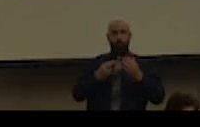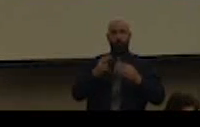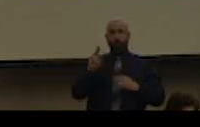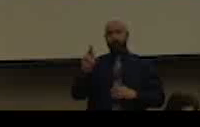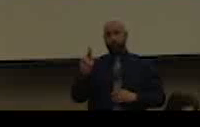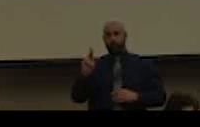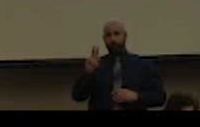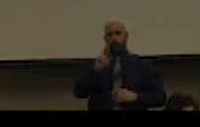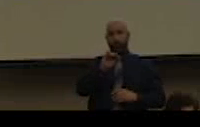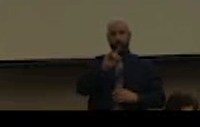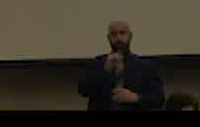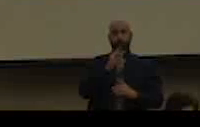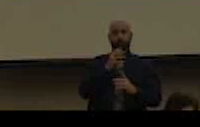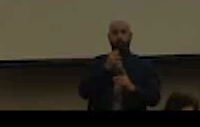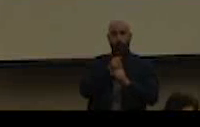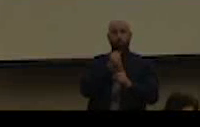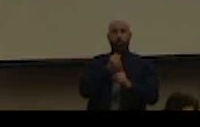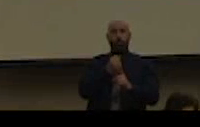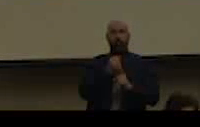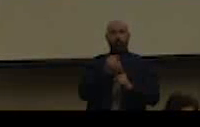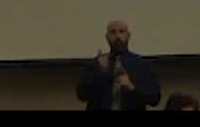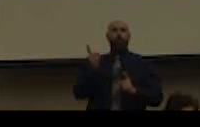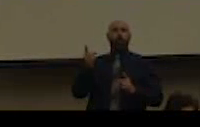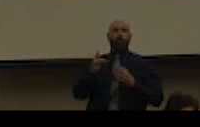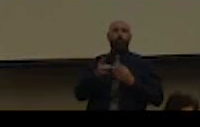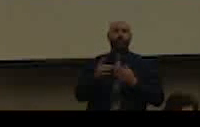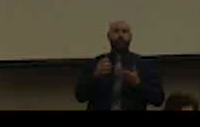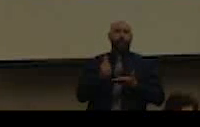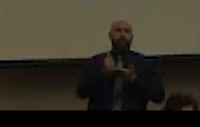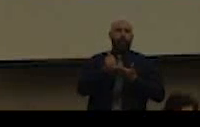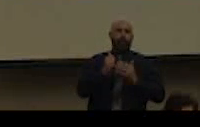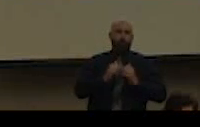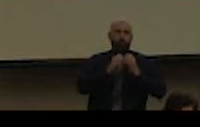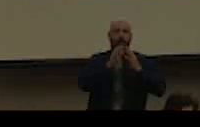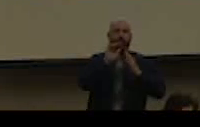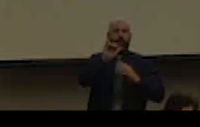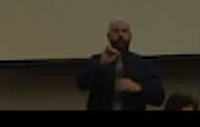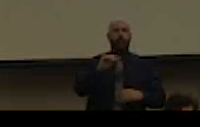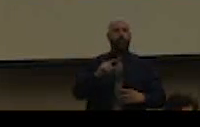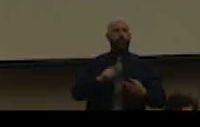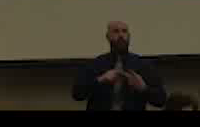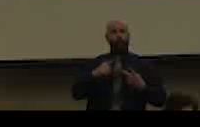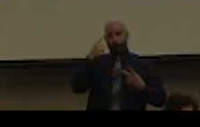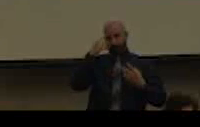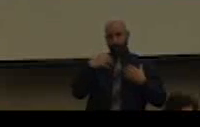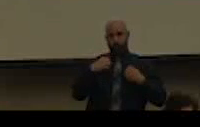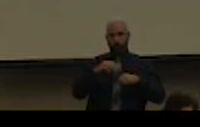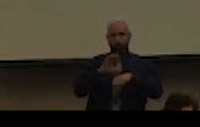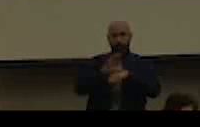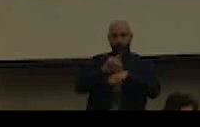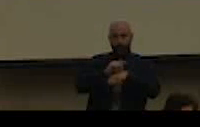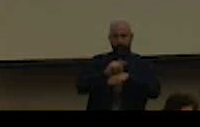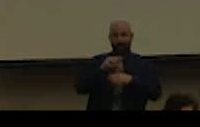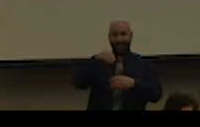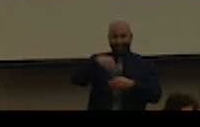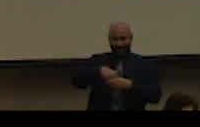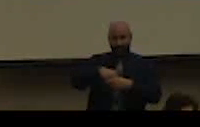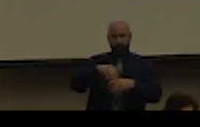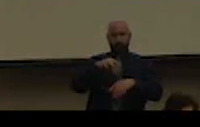We put mental health consultation into early care, and that was her leadership. And